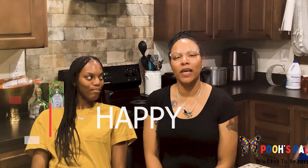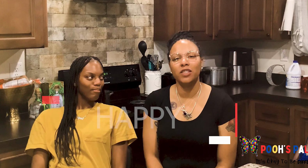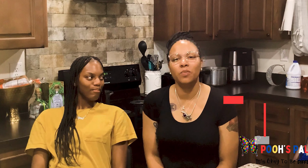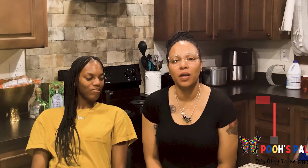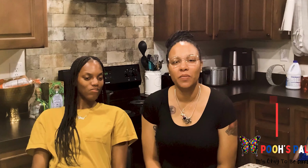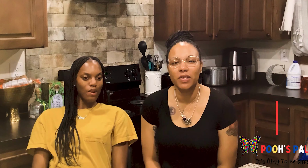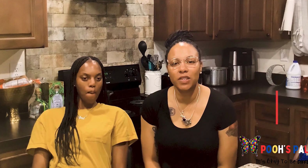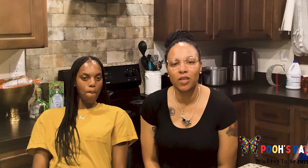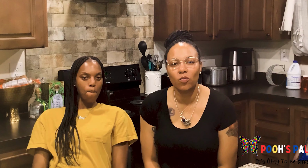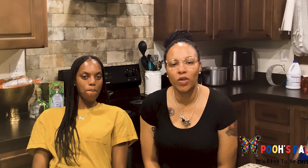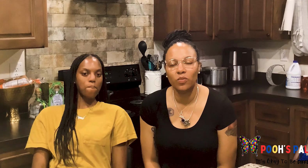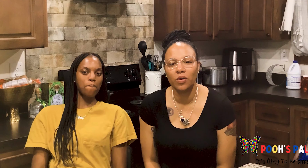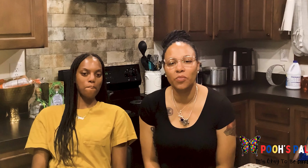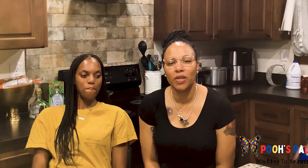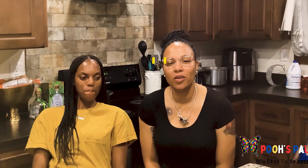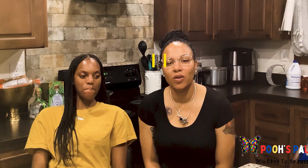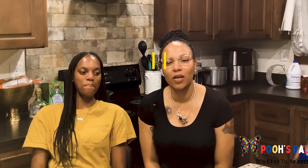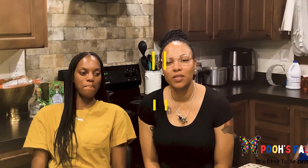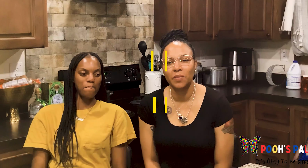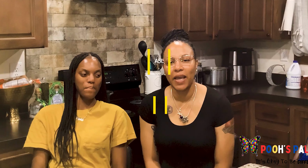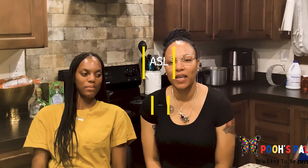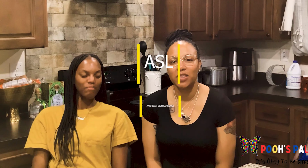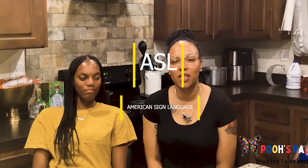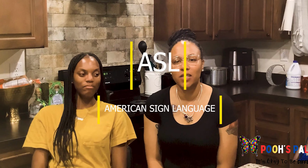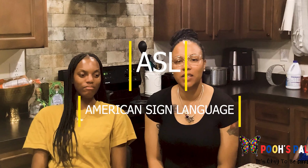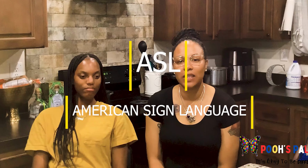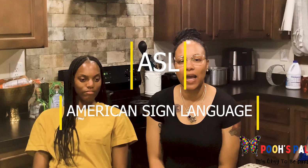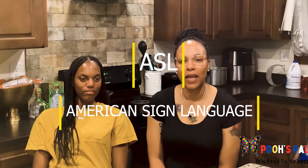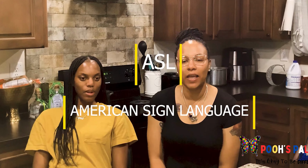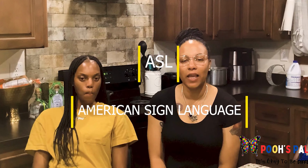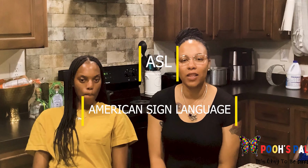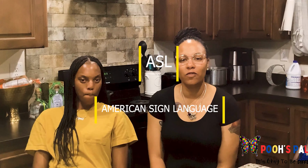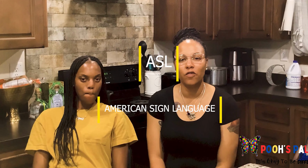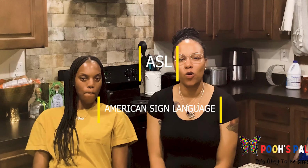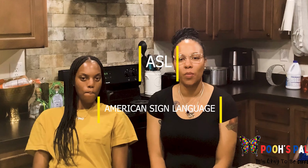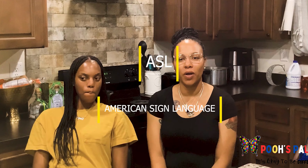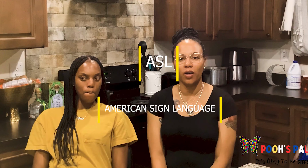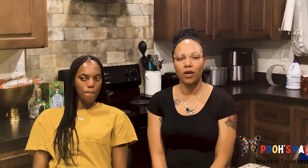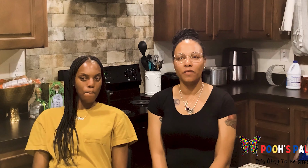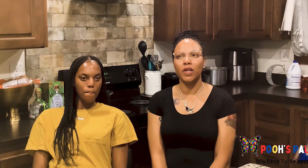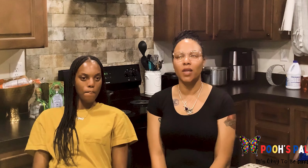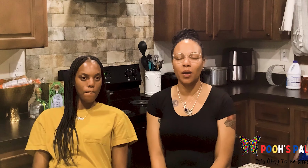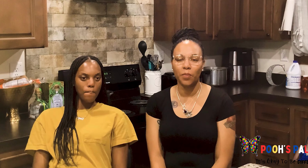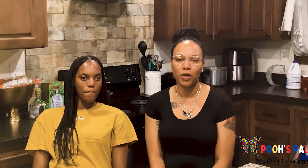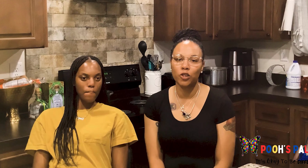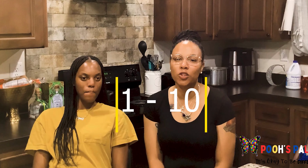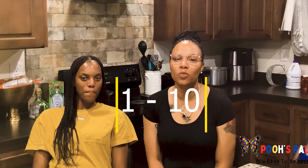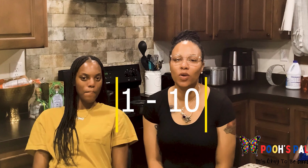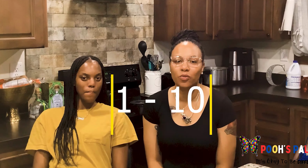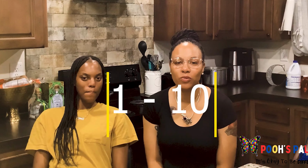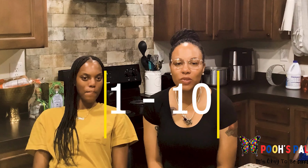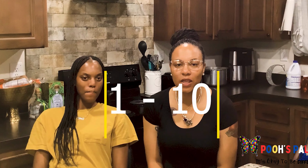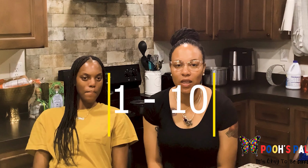as promised, we will bring you all some ASL tonight in the form of numbers 1 through